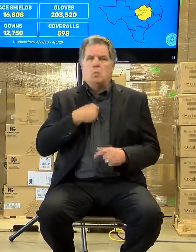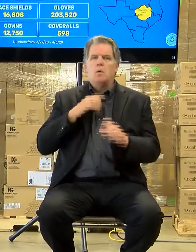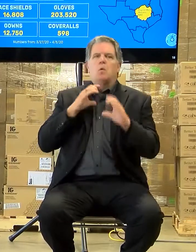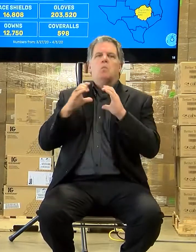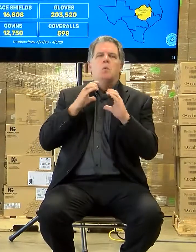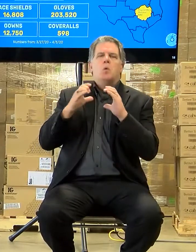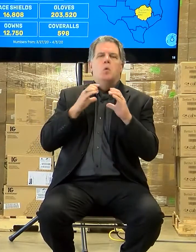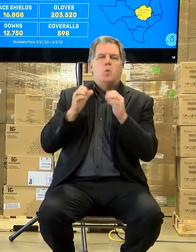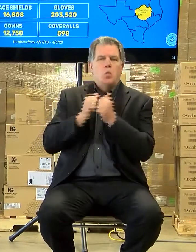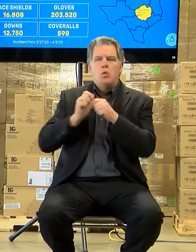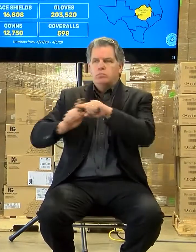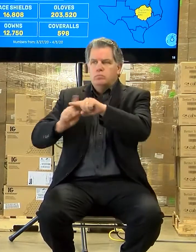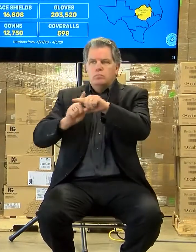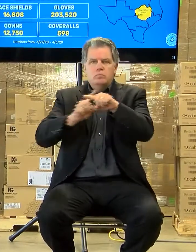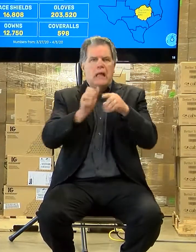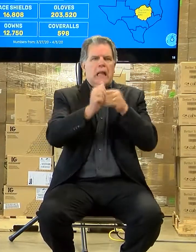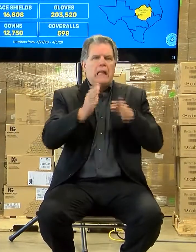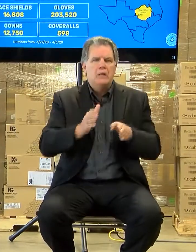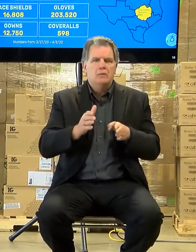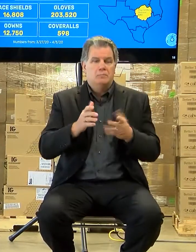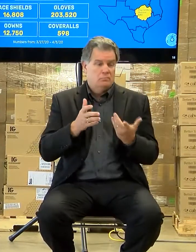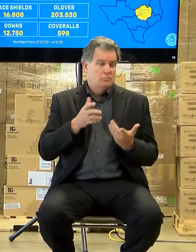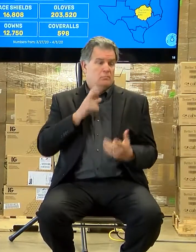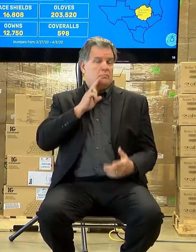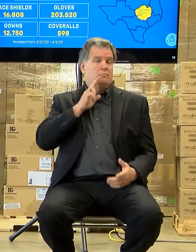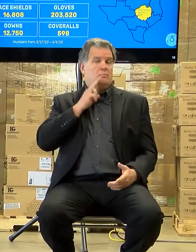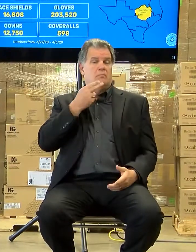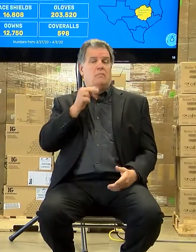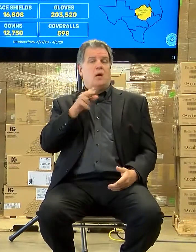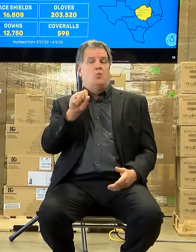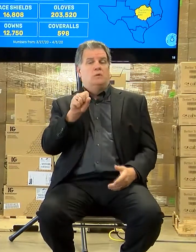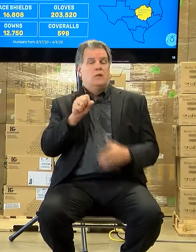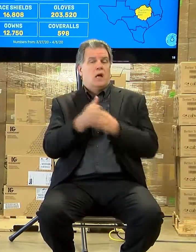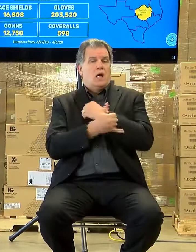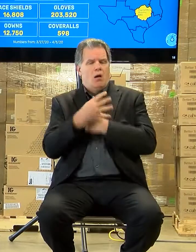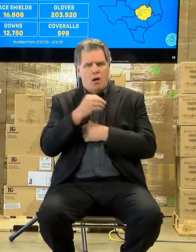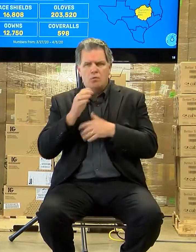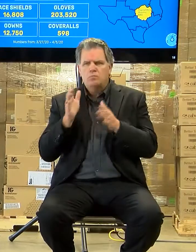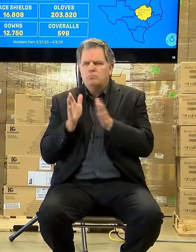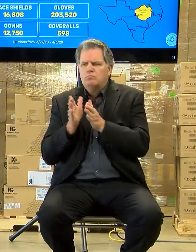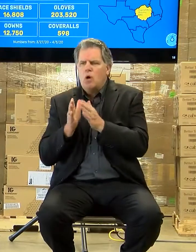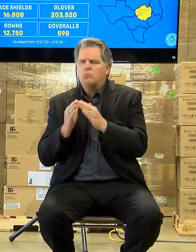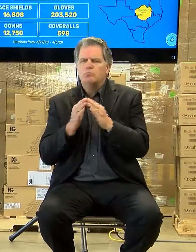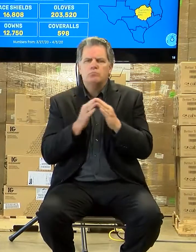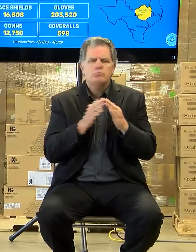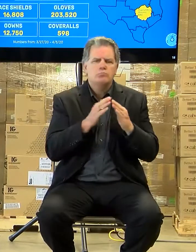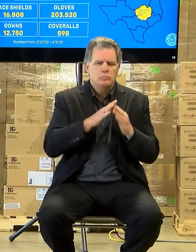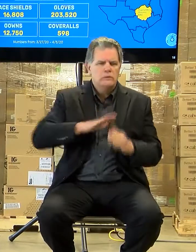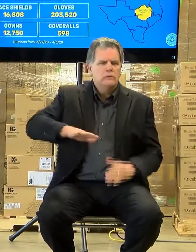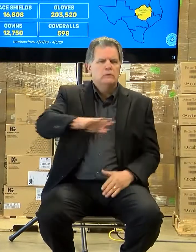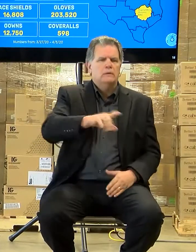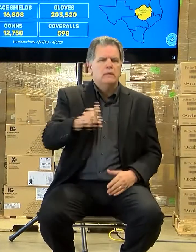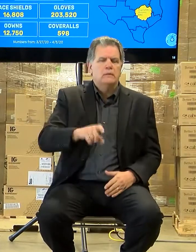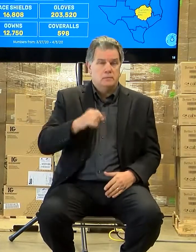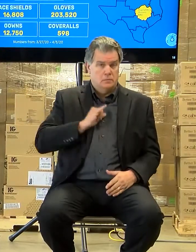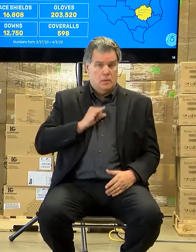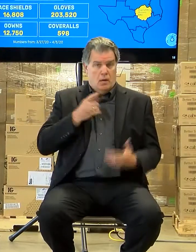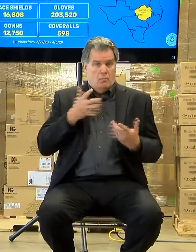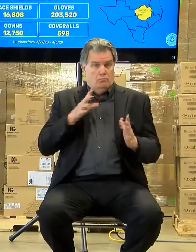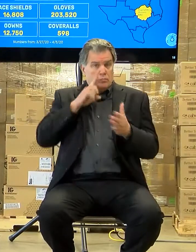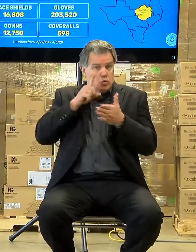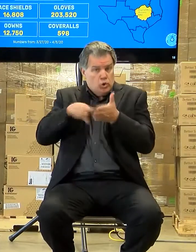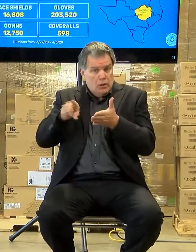with leadership in Harris County, as well as the smaller communities around the state of Texas. I checked,